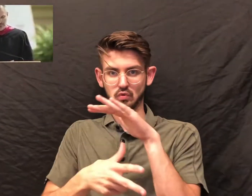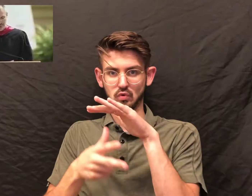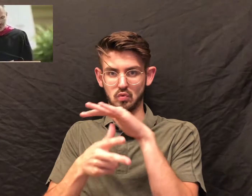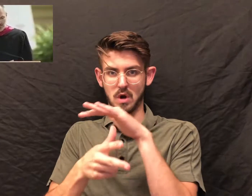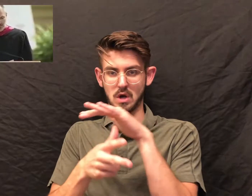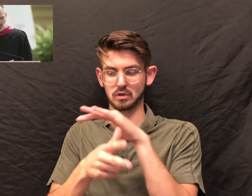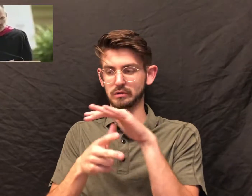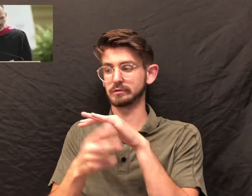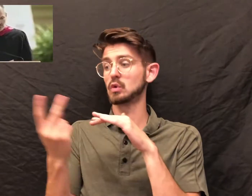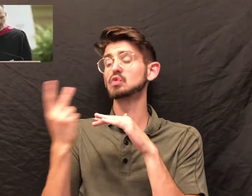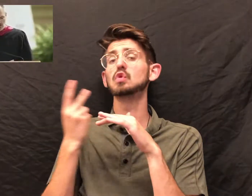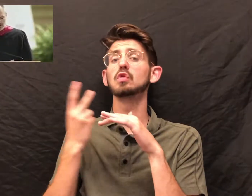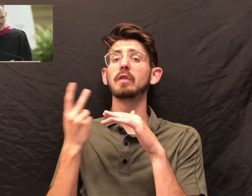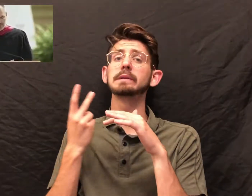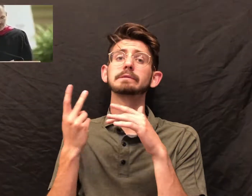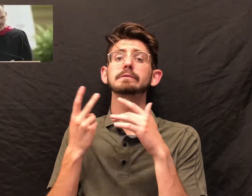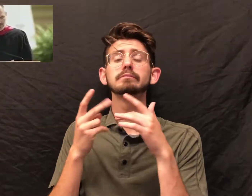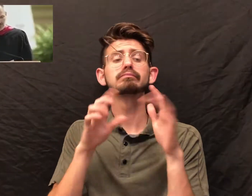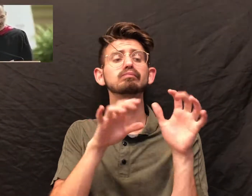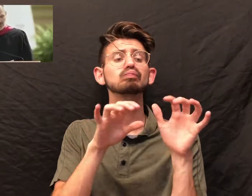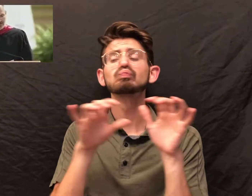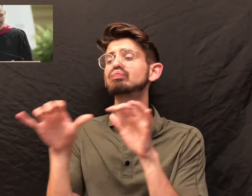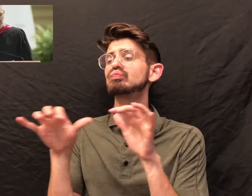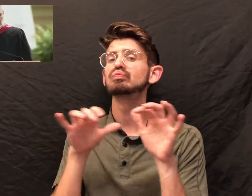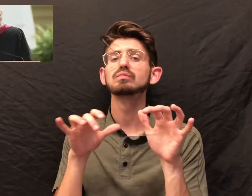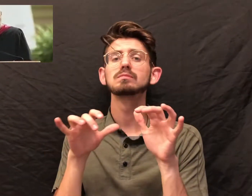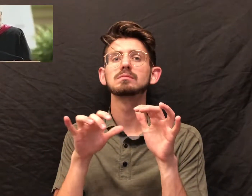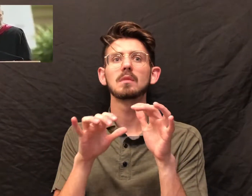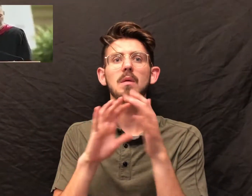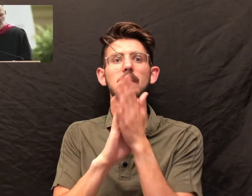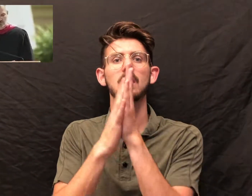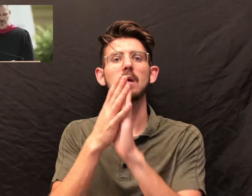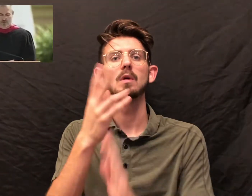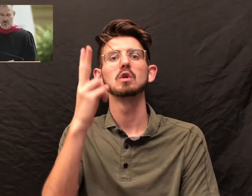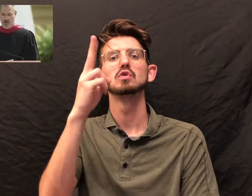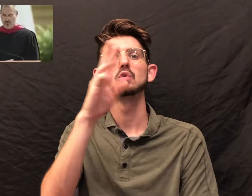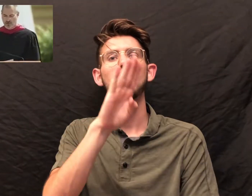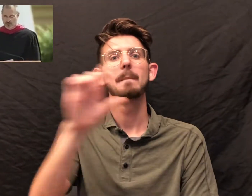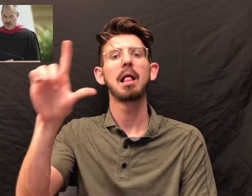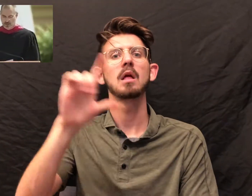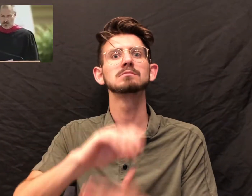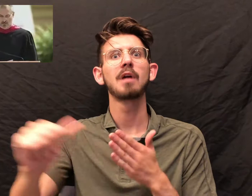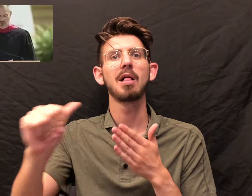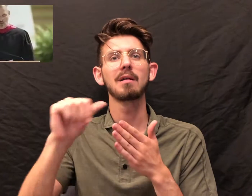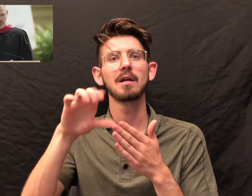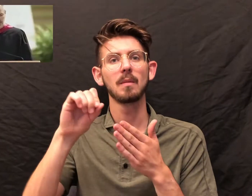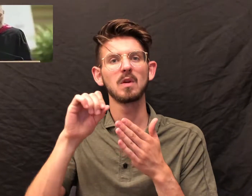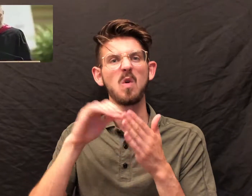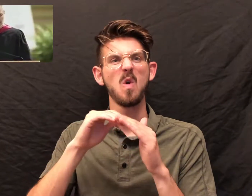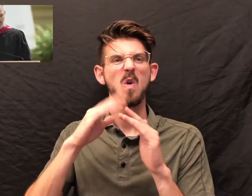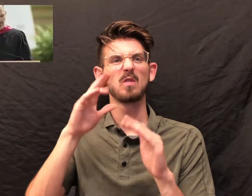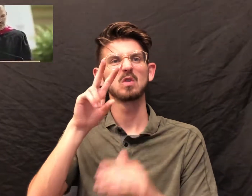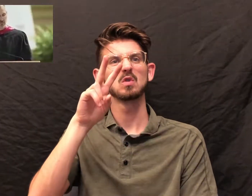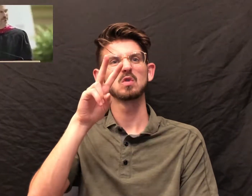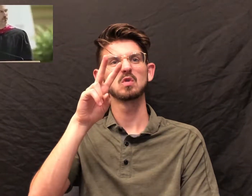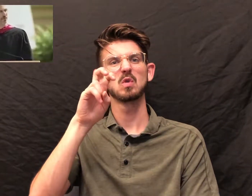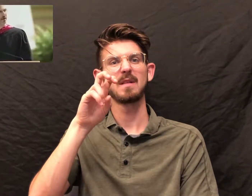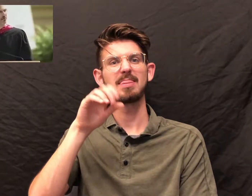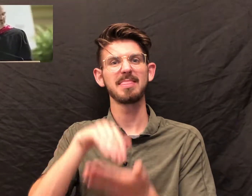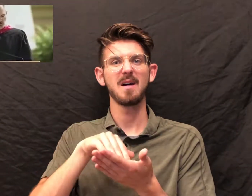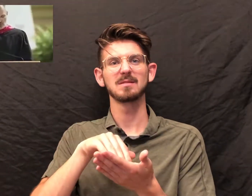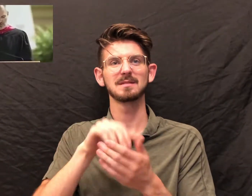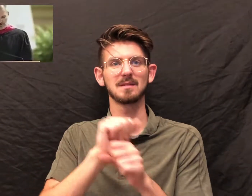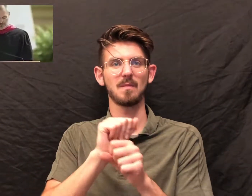from just the two of us in a garage into a $2 billion company with over 4,000 employees. We just released our finest creation,